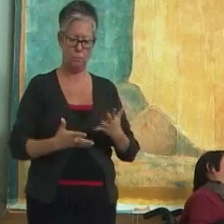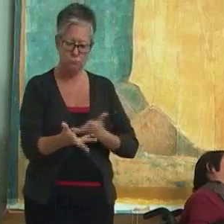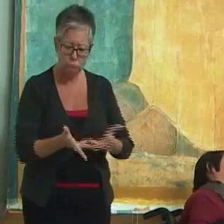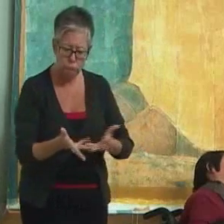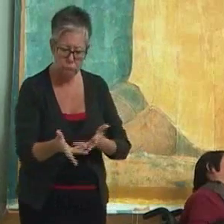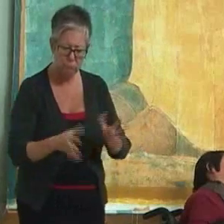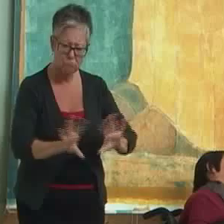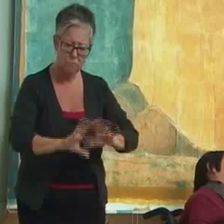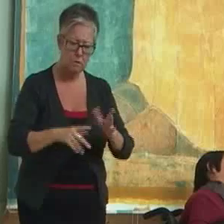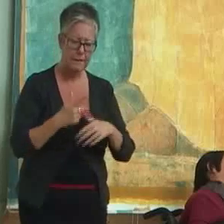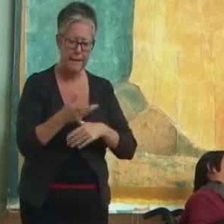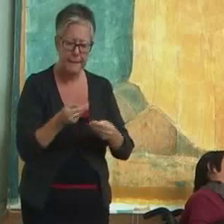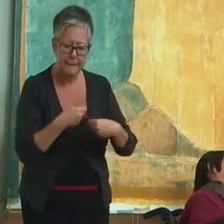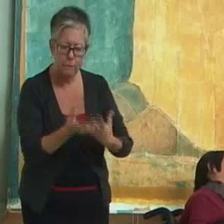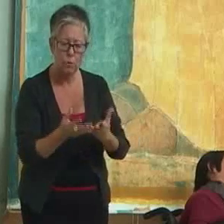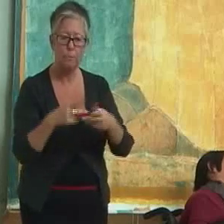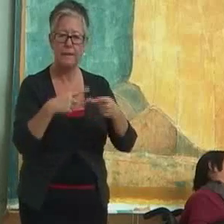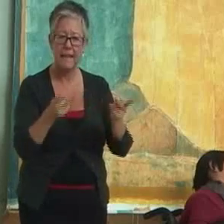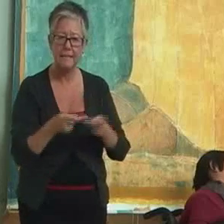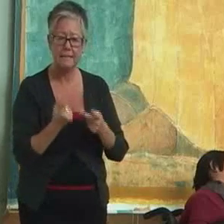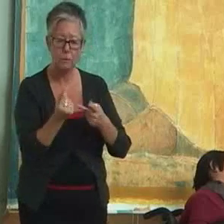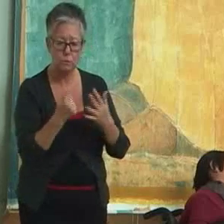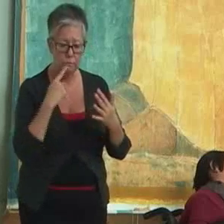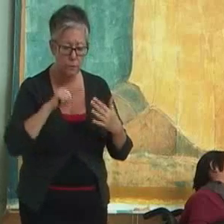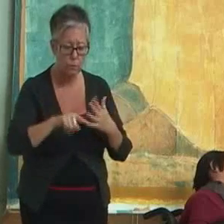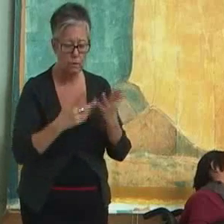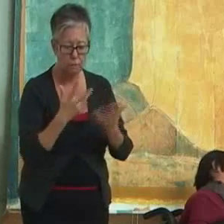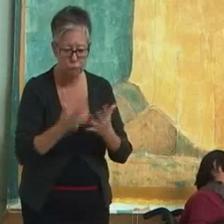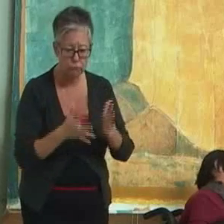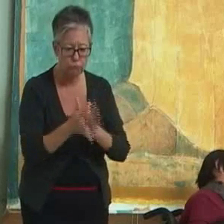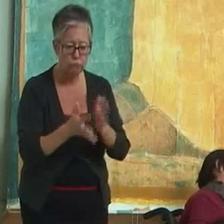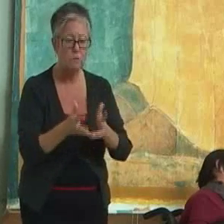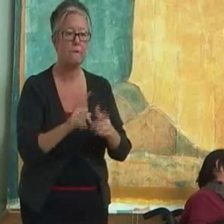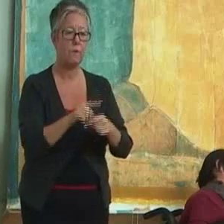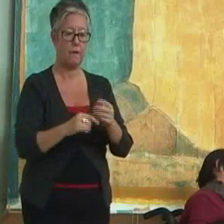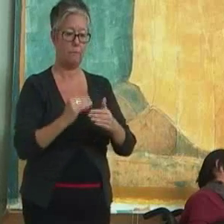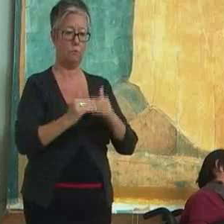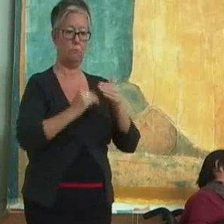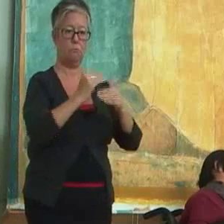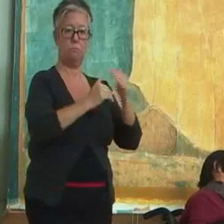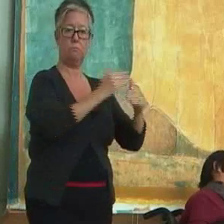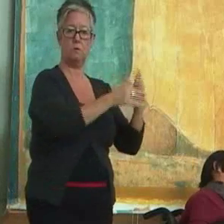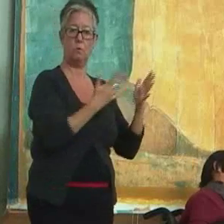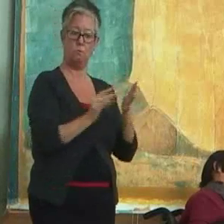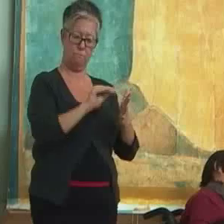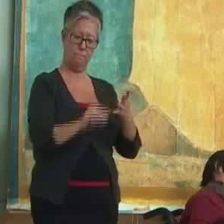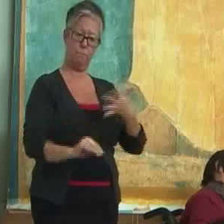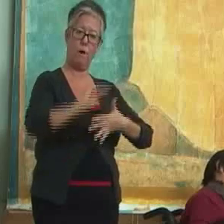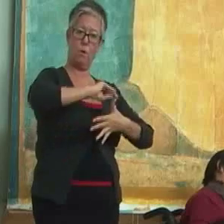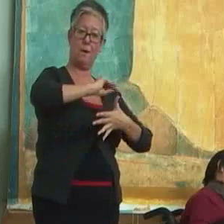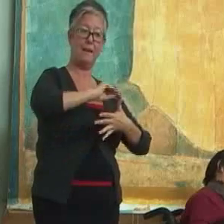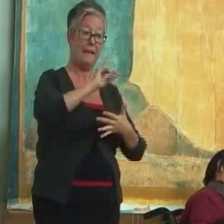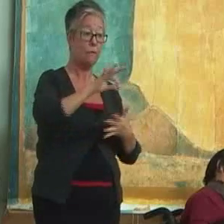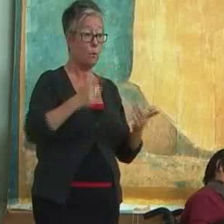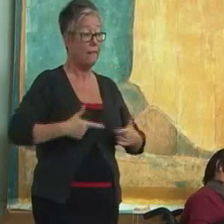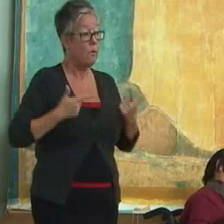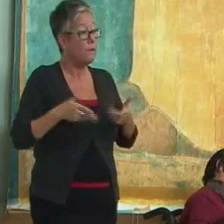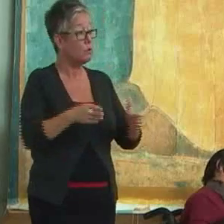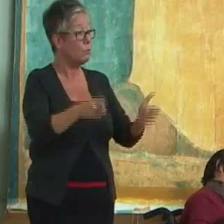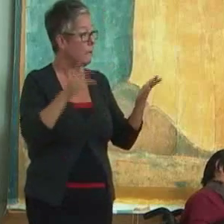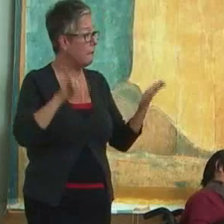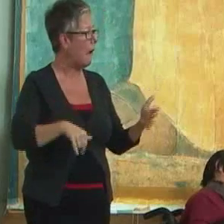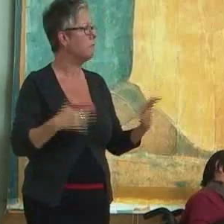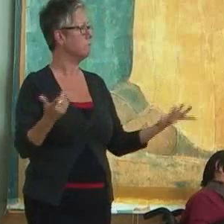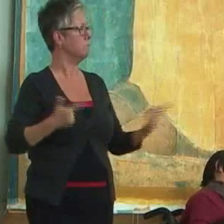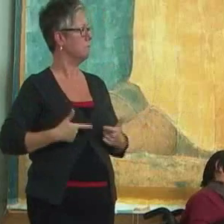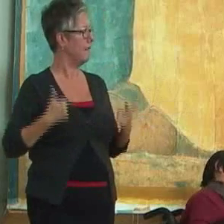that you can get an accommodation, and then you end up getting priority. Because at the end of the day, if you're on the street, you're on the street. So